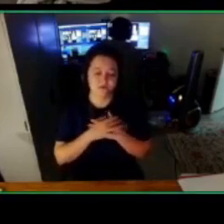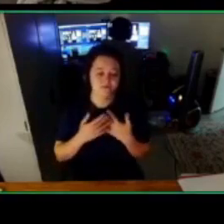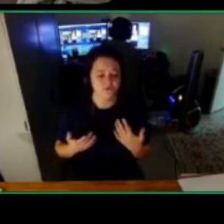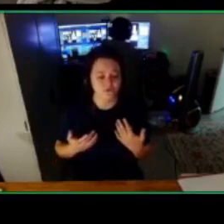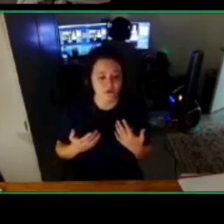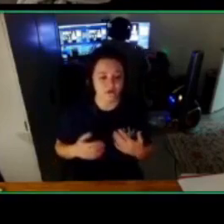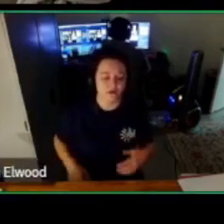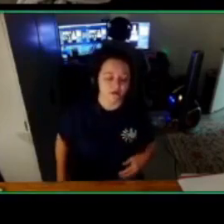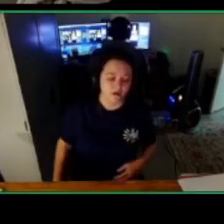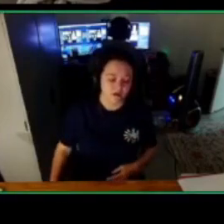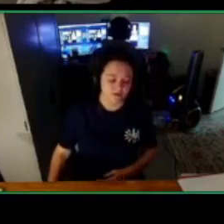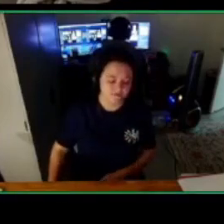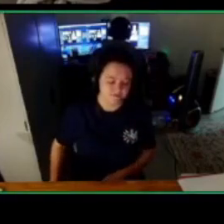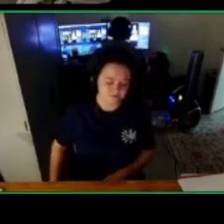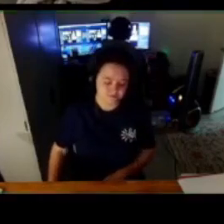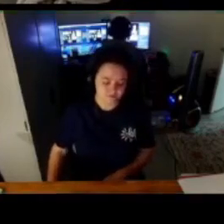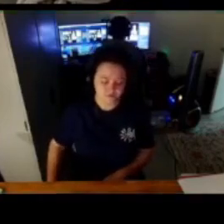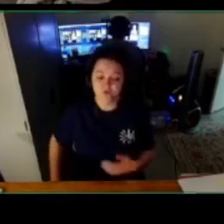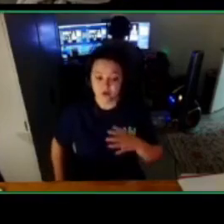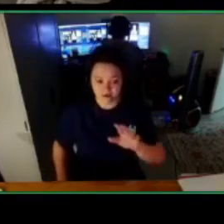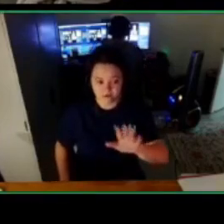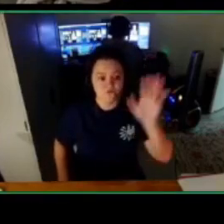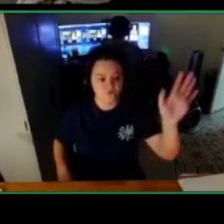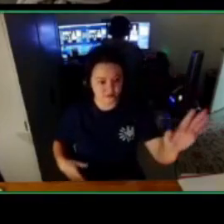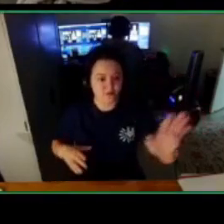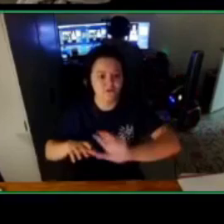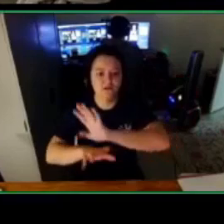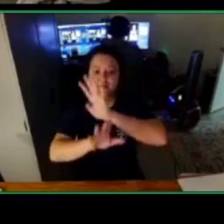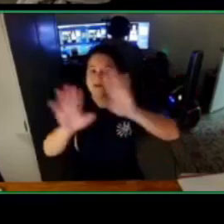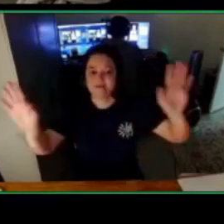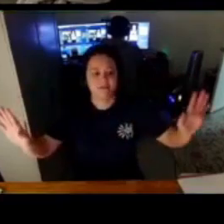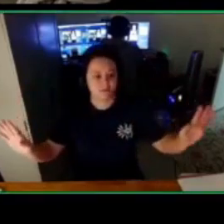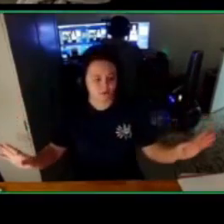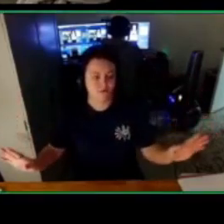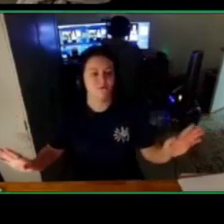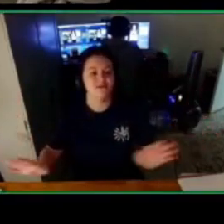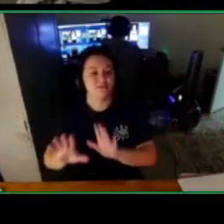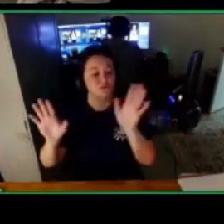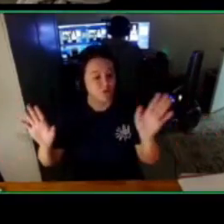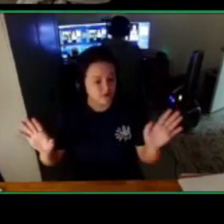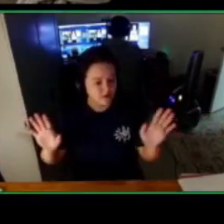beneficial thing. Again, for me personally, the groups are amazing. Go join.